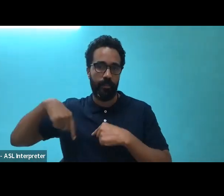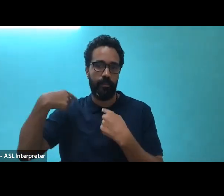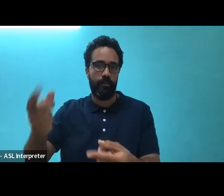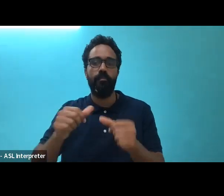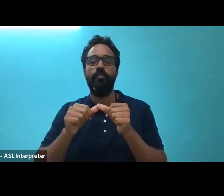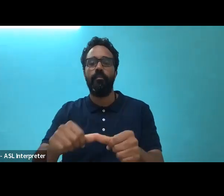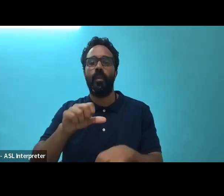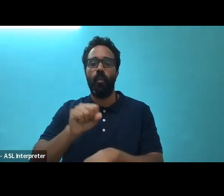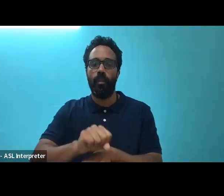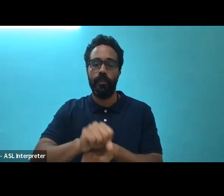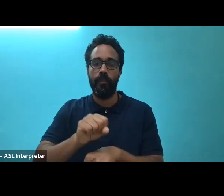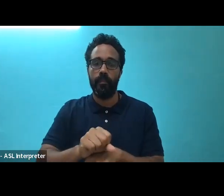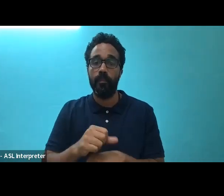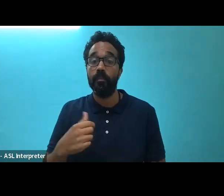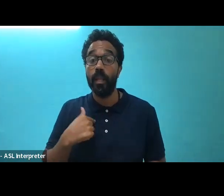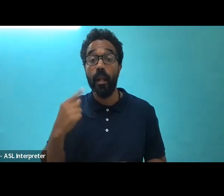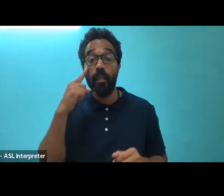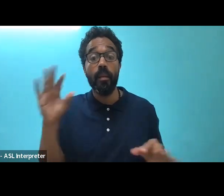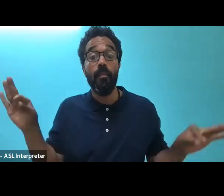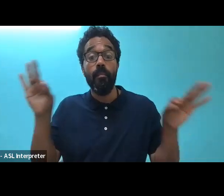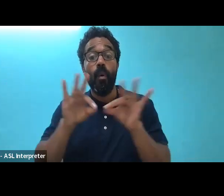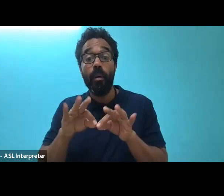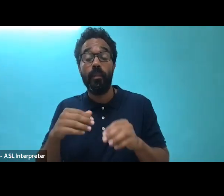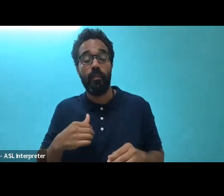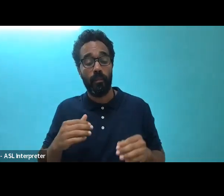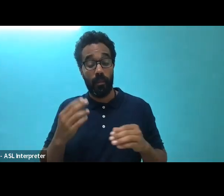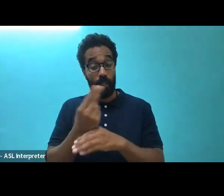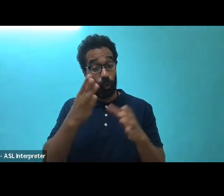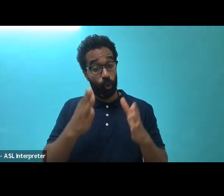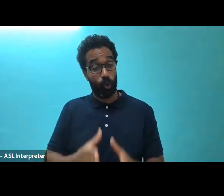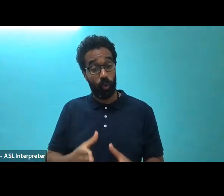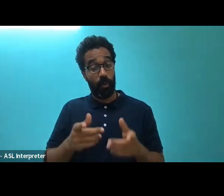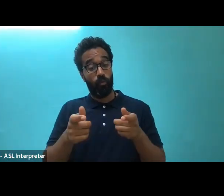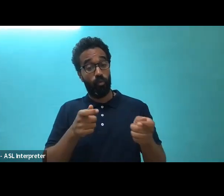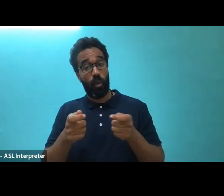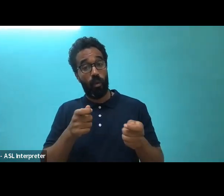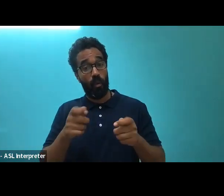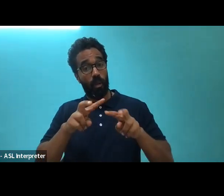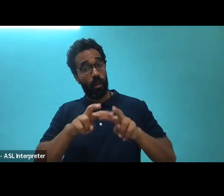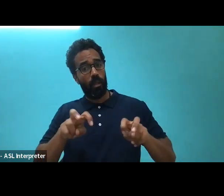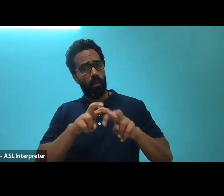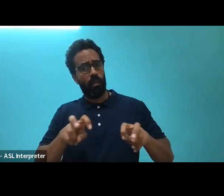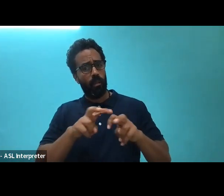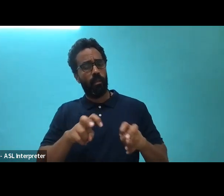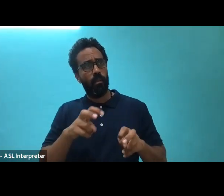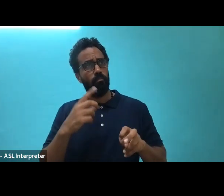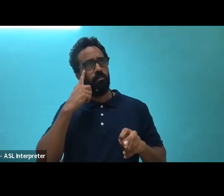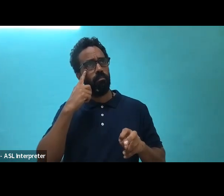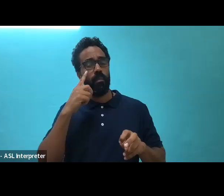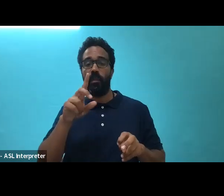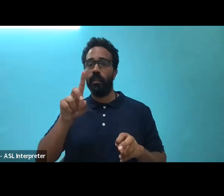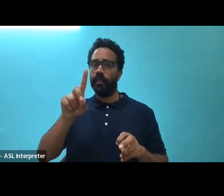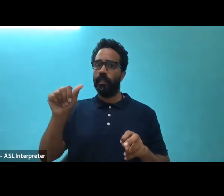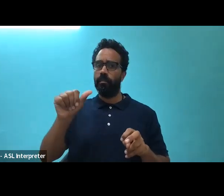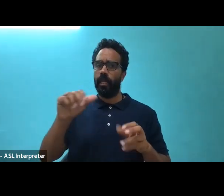really important as we look at consumer control is we consider what is the disability community. I think